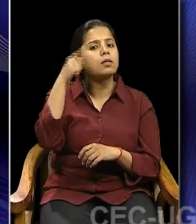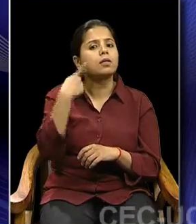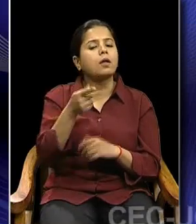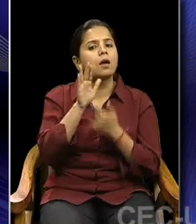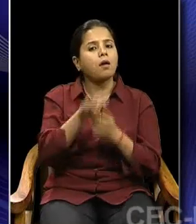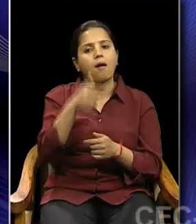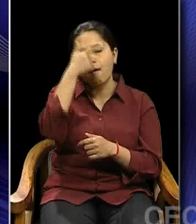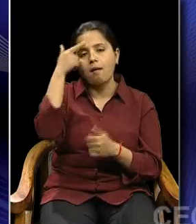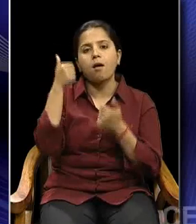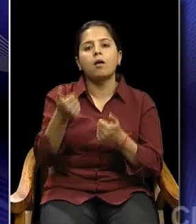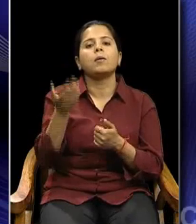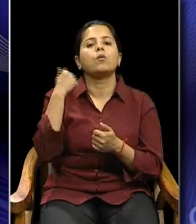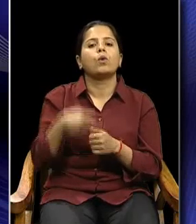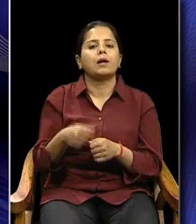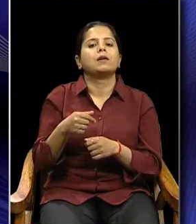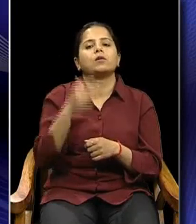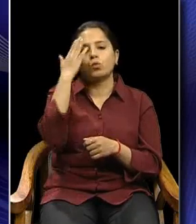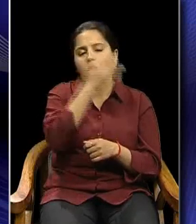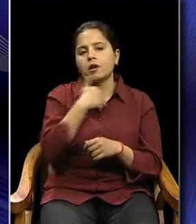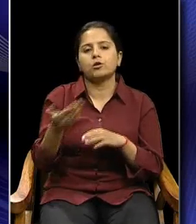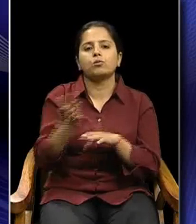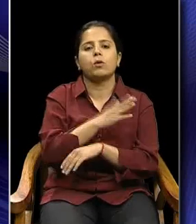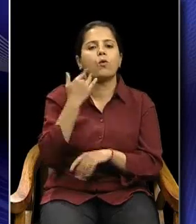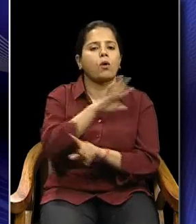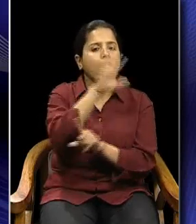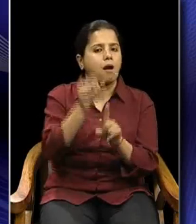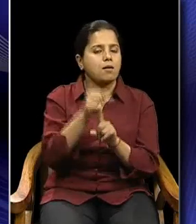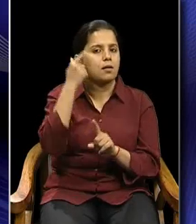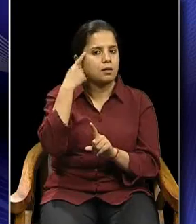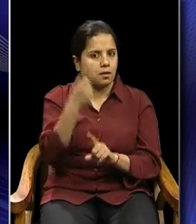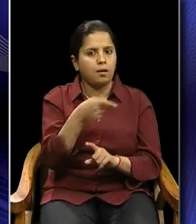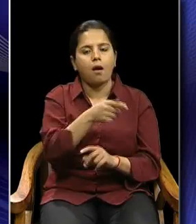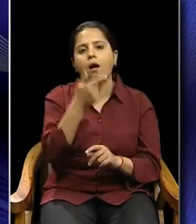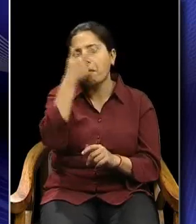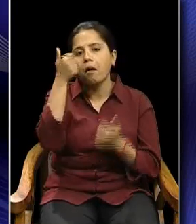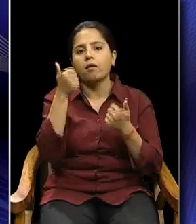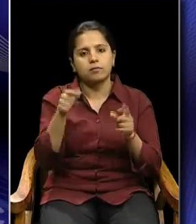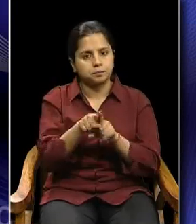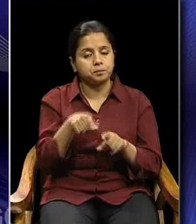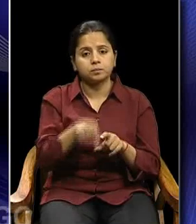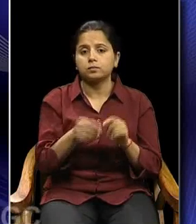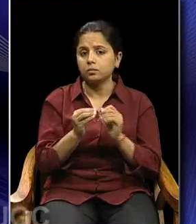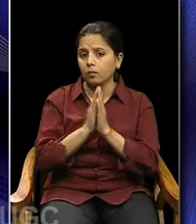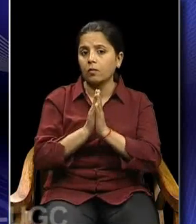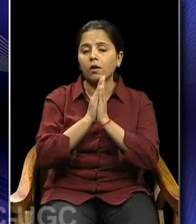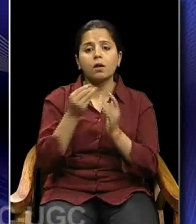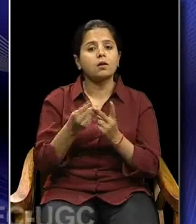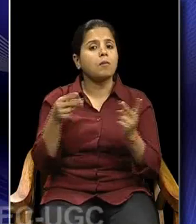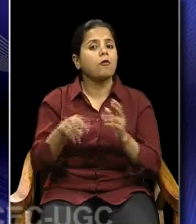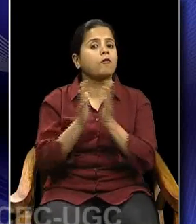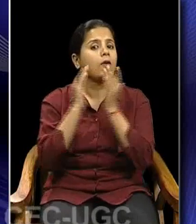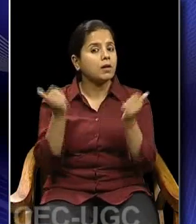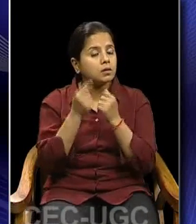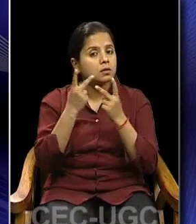of luck in pre-Christian European culture. Then in the context of other religious festivals, we find that how